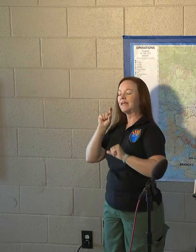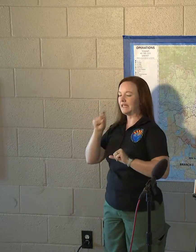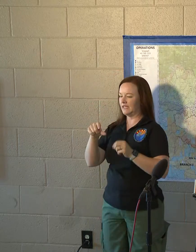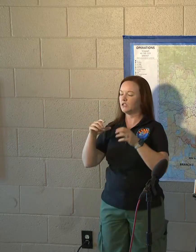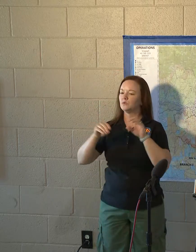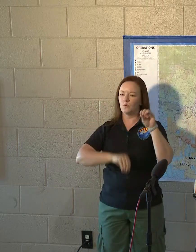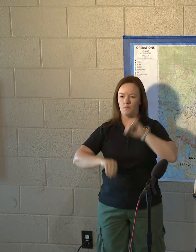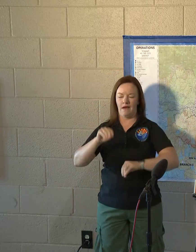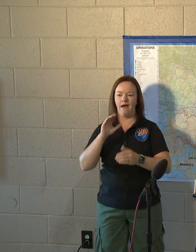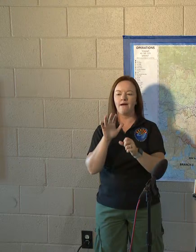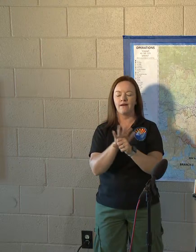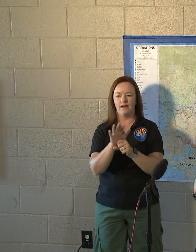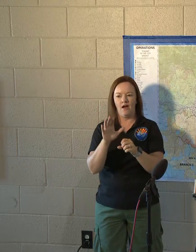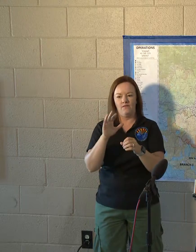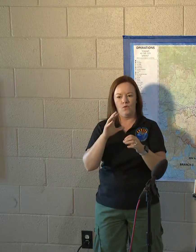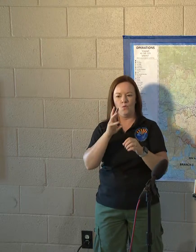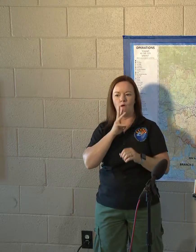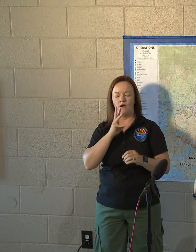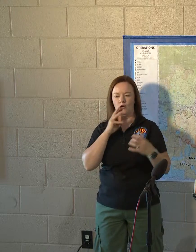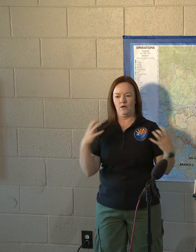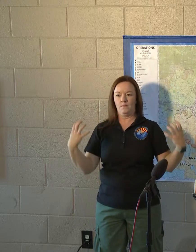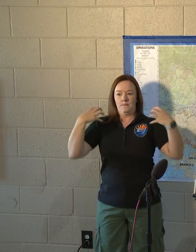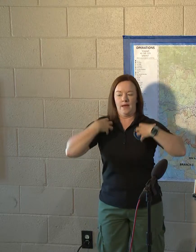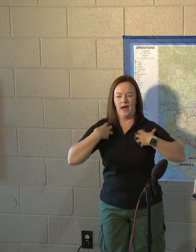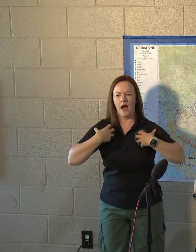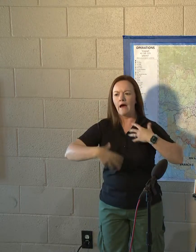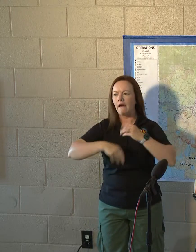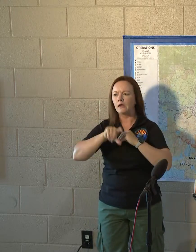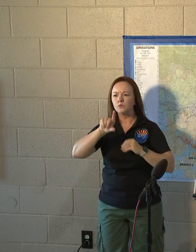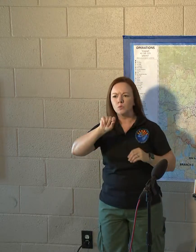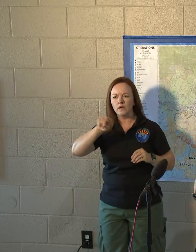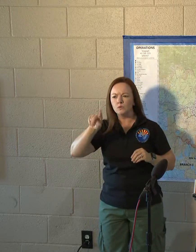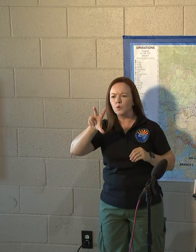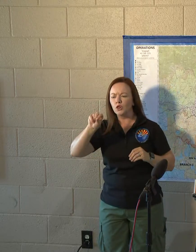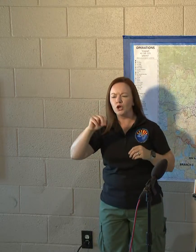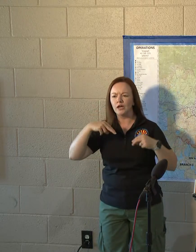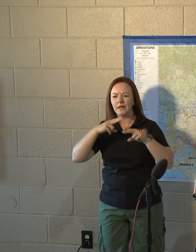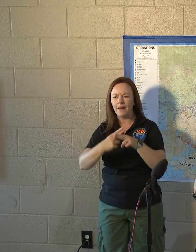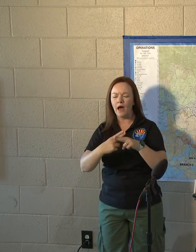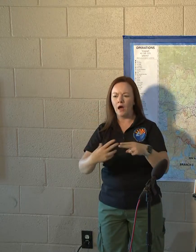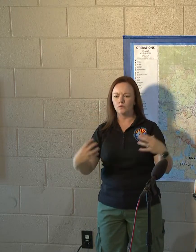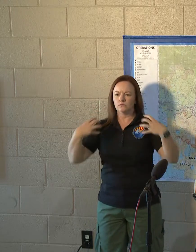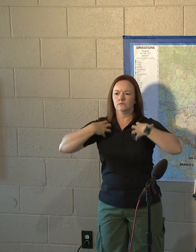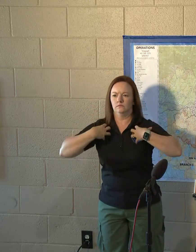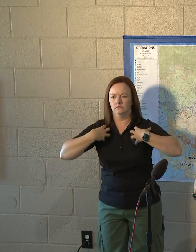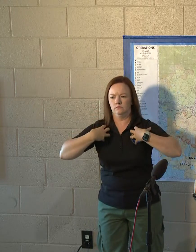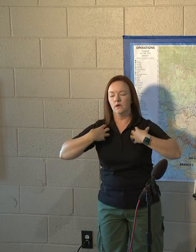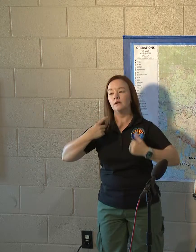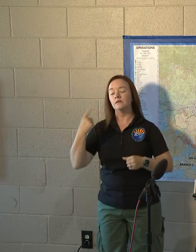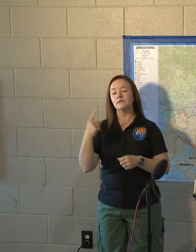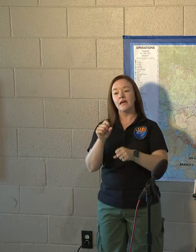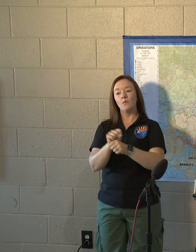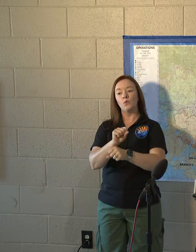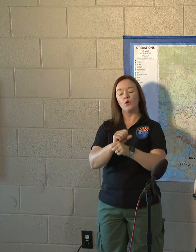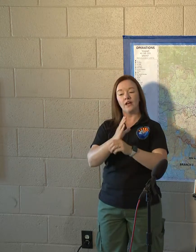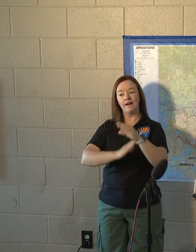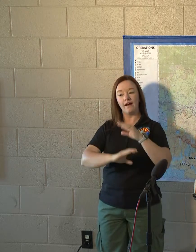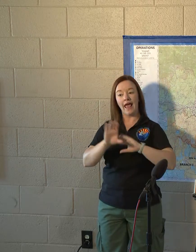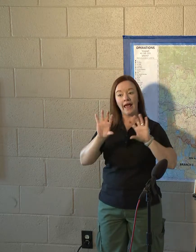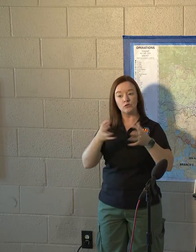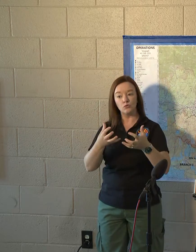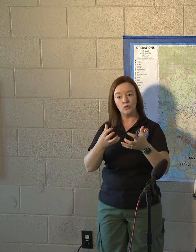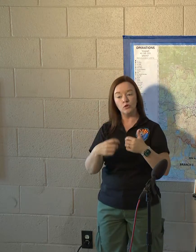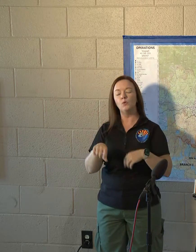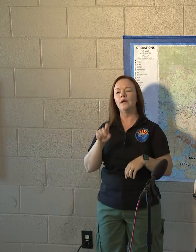adding 20 to 30 pounds in your pack just for water, perhaps, just to survive the day, because you're carrying somebody working as a part of the hand crew needs